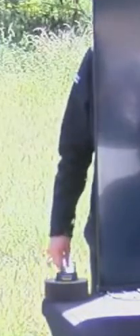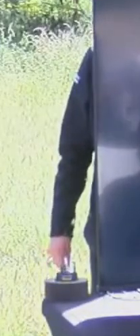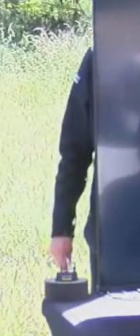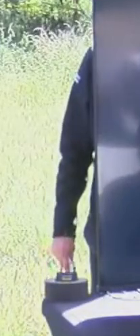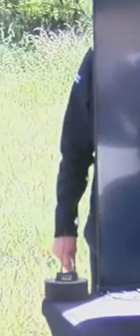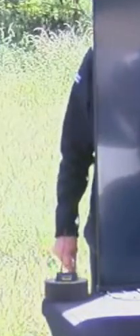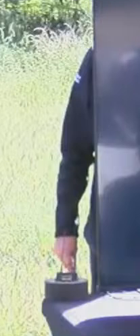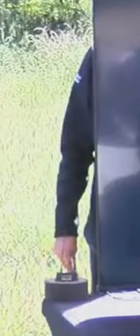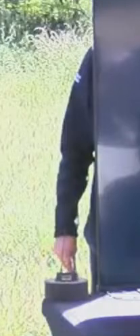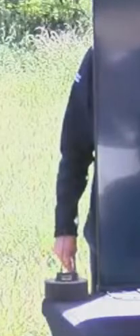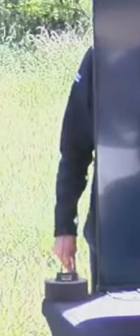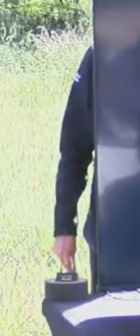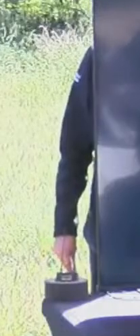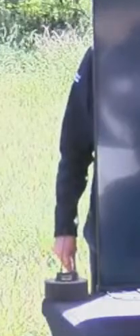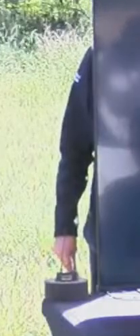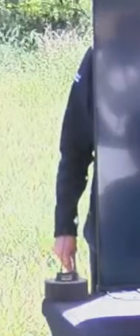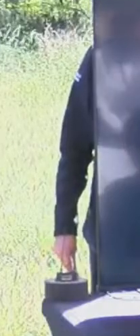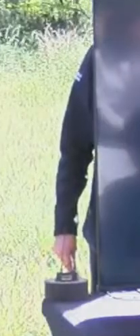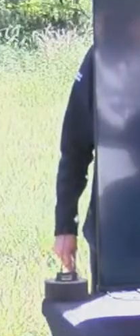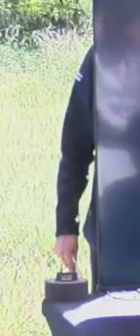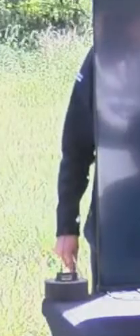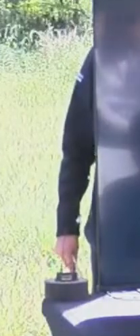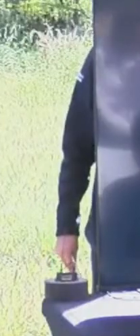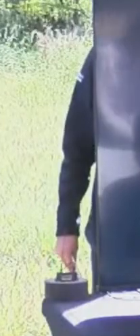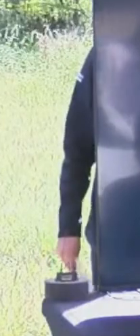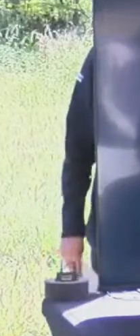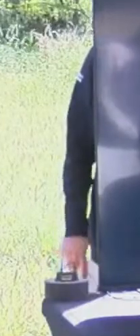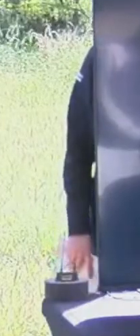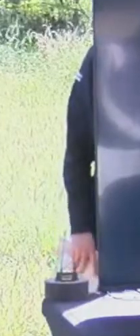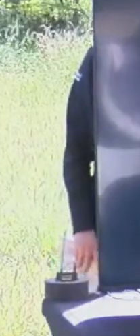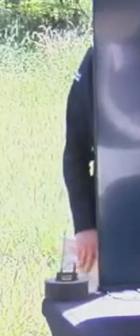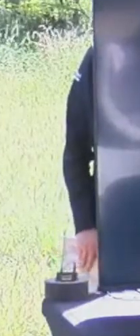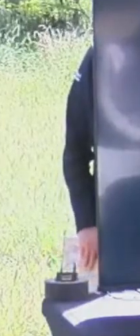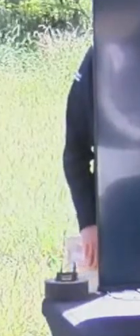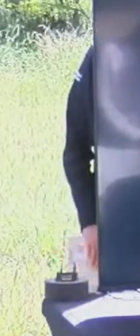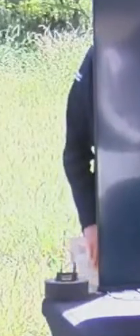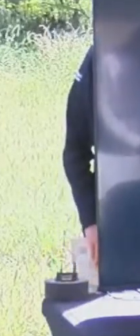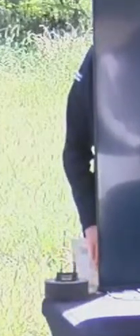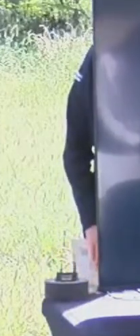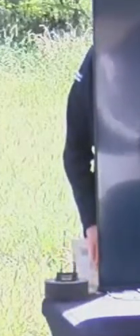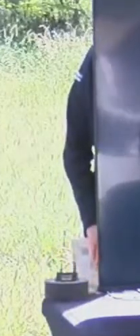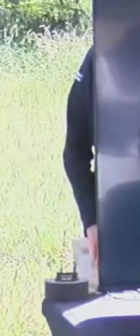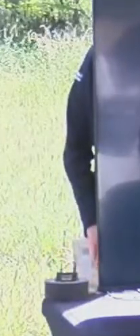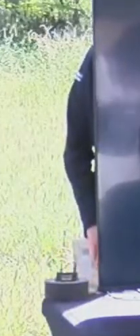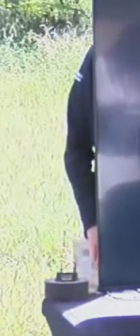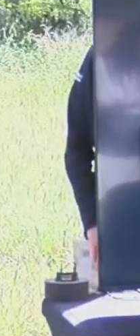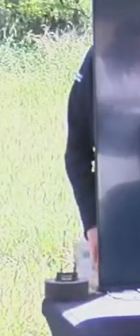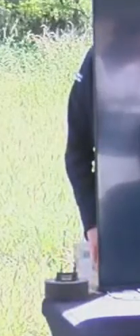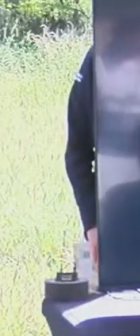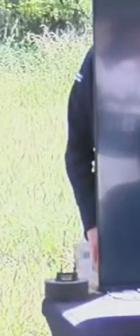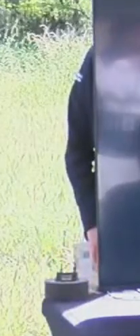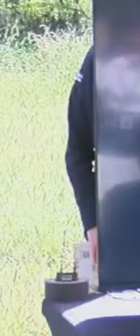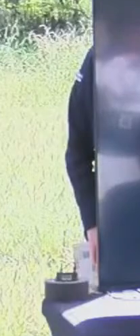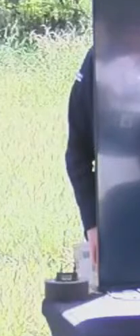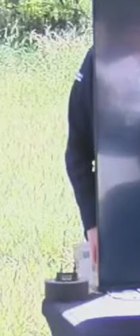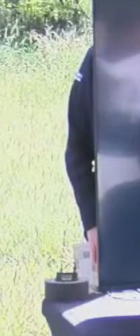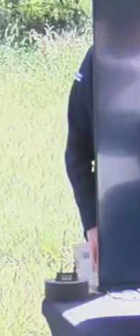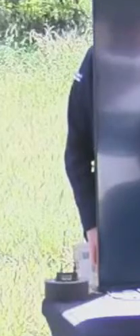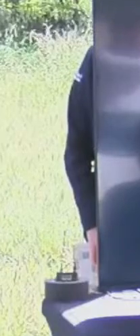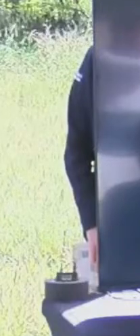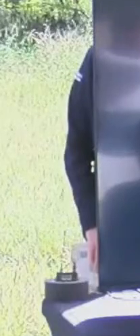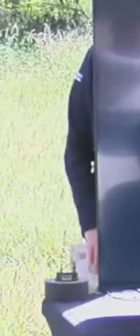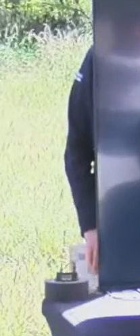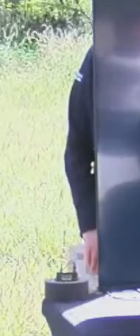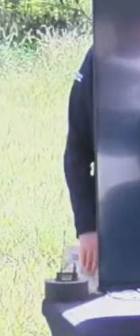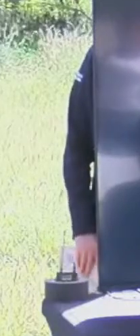So, make sure we're on the slide. Yeah, this is probably the most detailed slide we're going to have today, although we're going to break out the